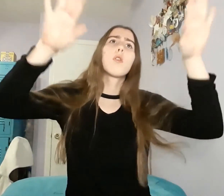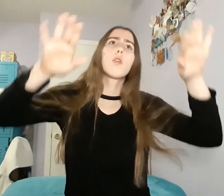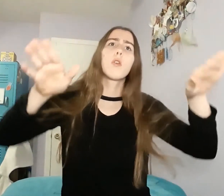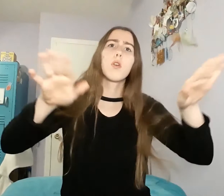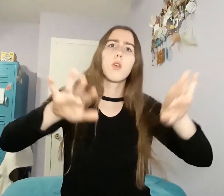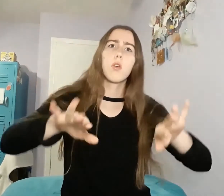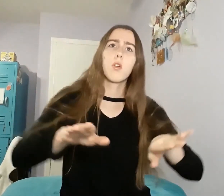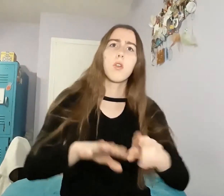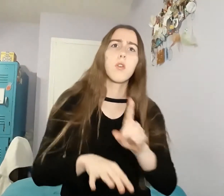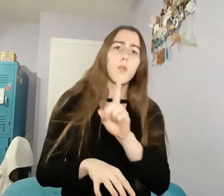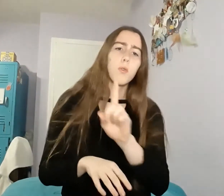night. Walking through the